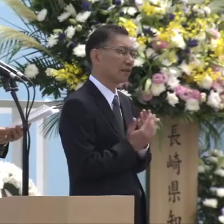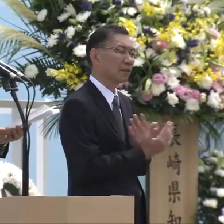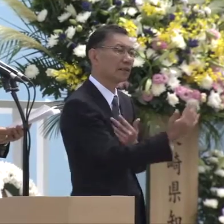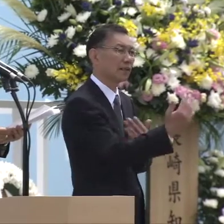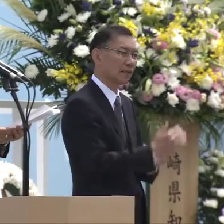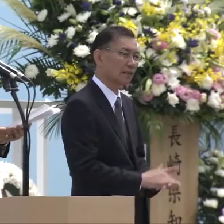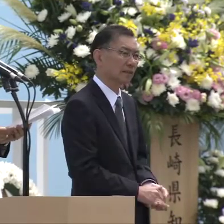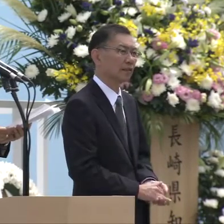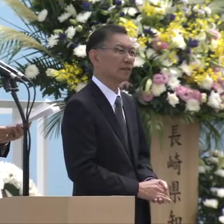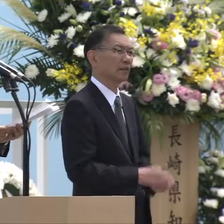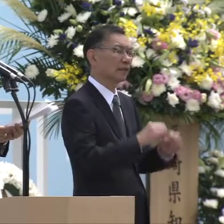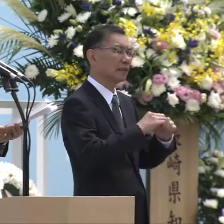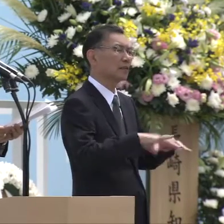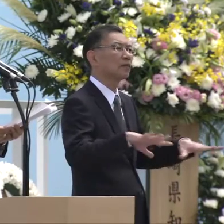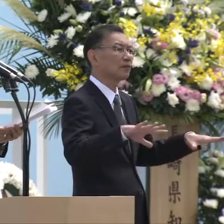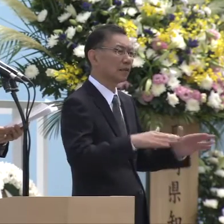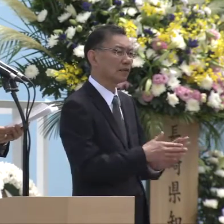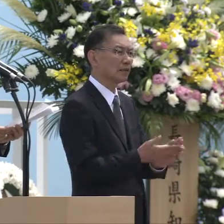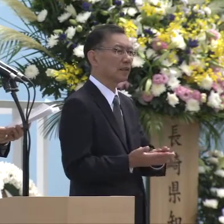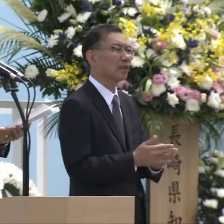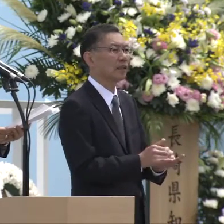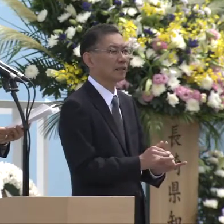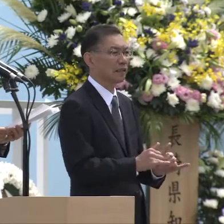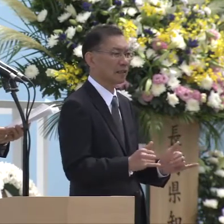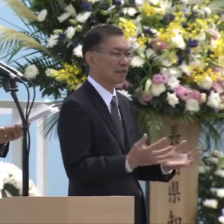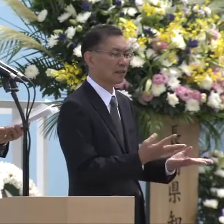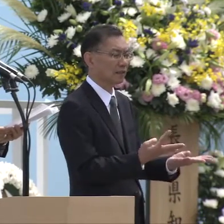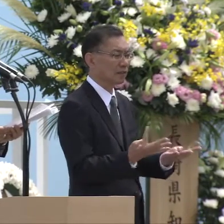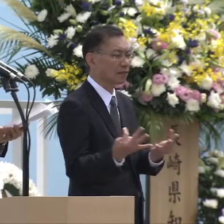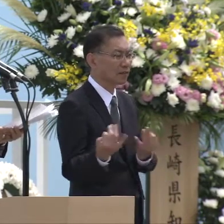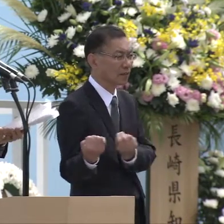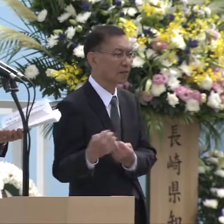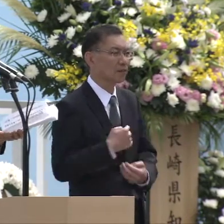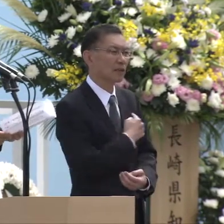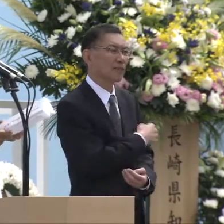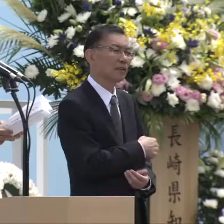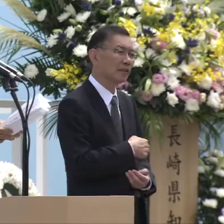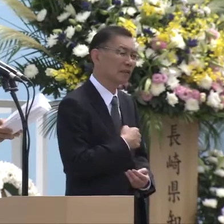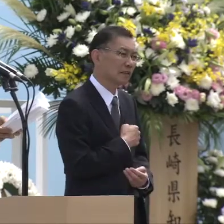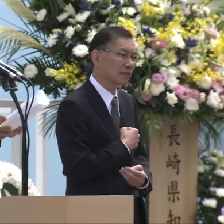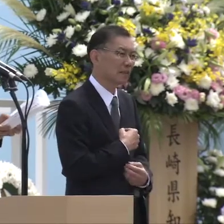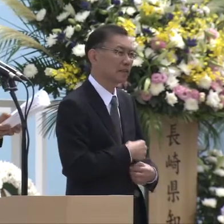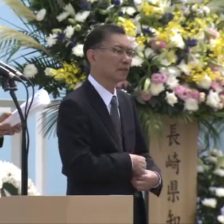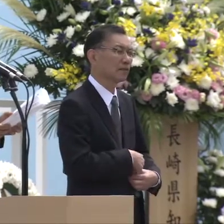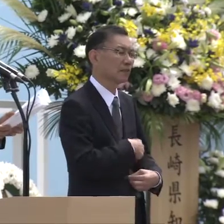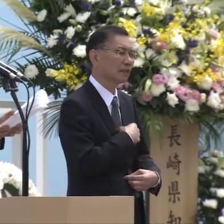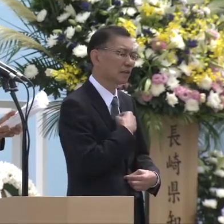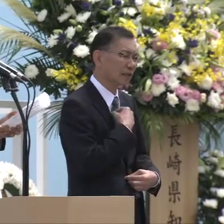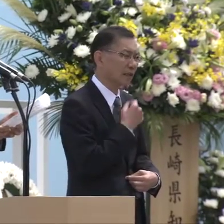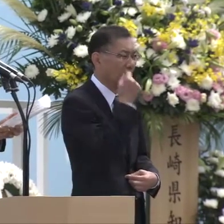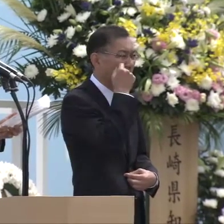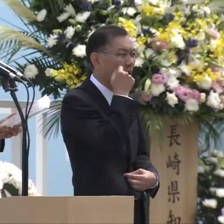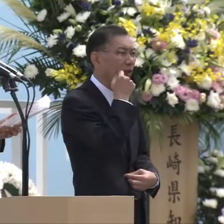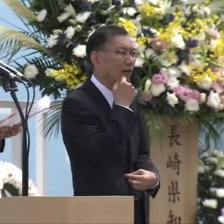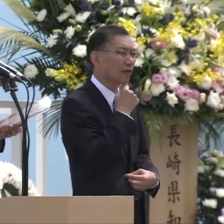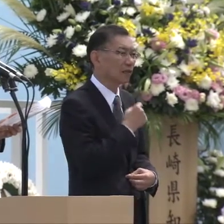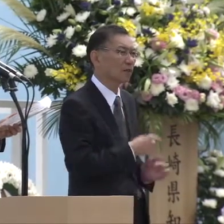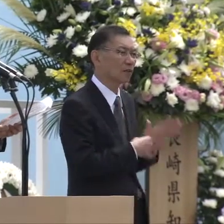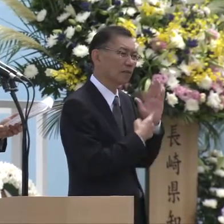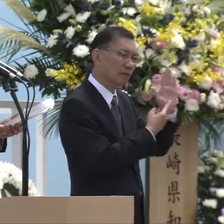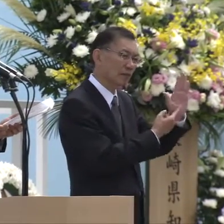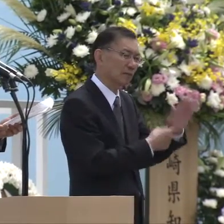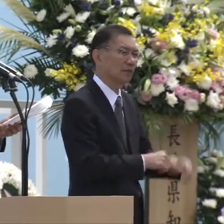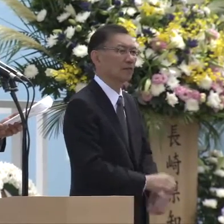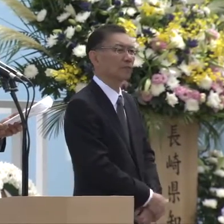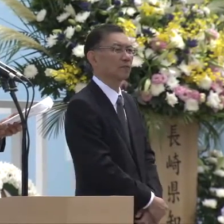bombing, I reverently express my sincere condolences to the souls of the great number of atomic bomb victims.